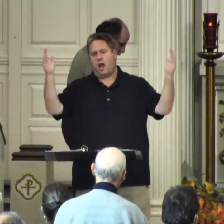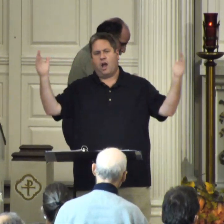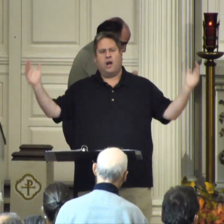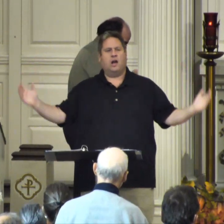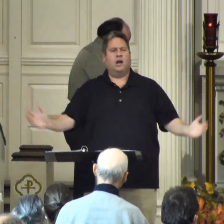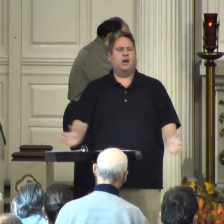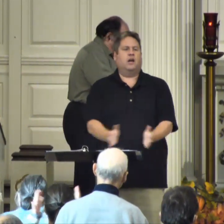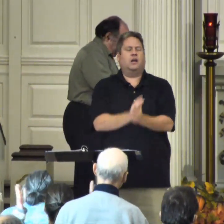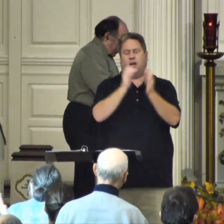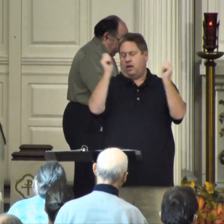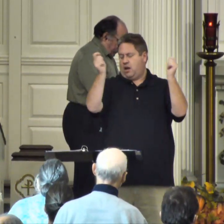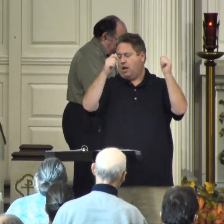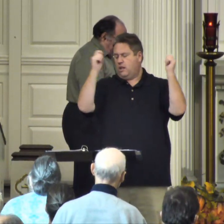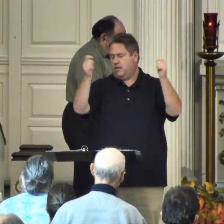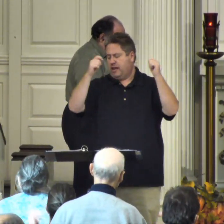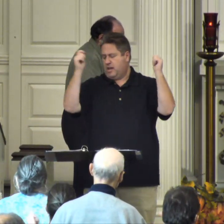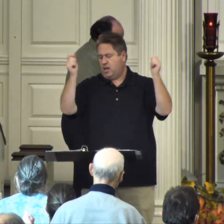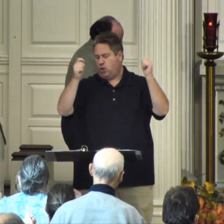Alleluia.